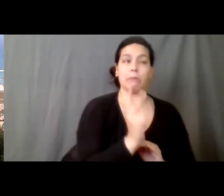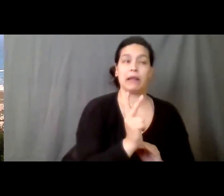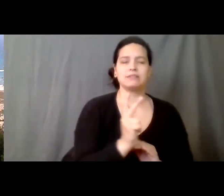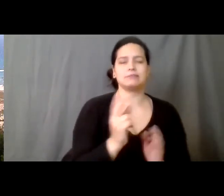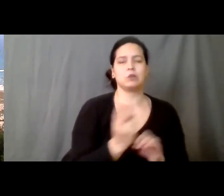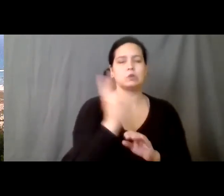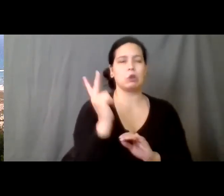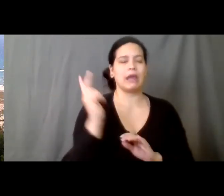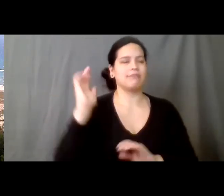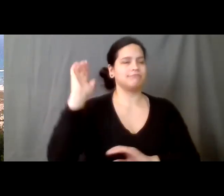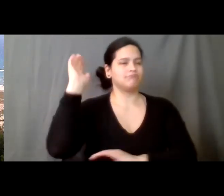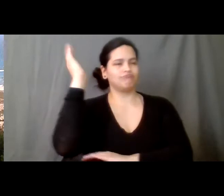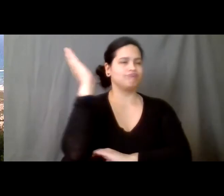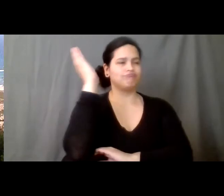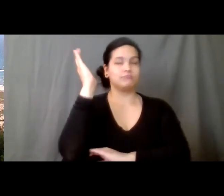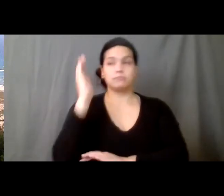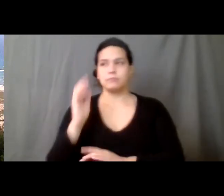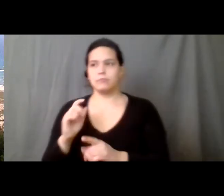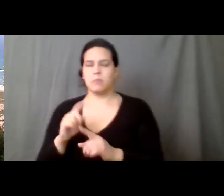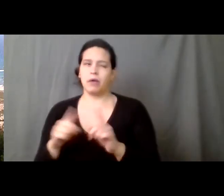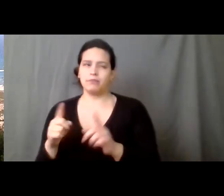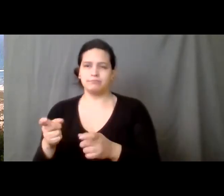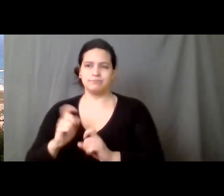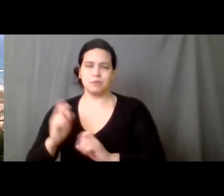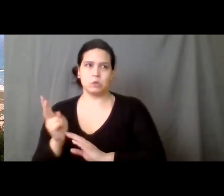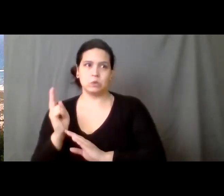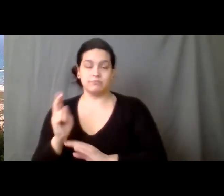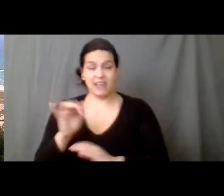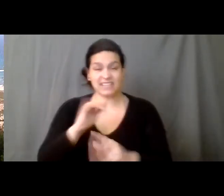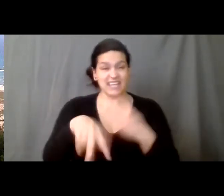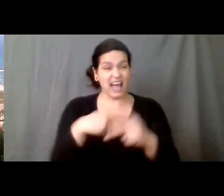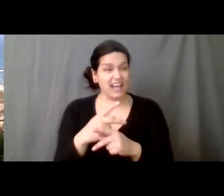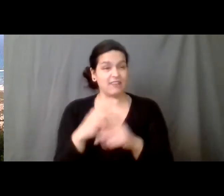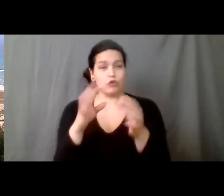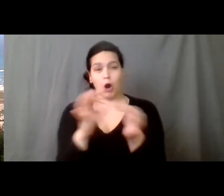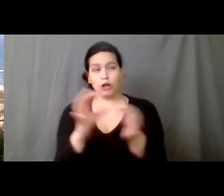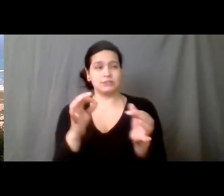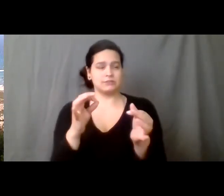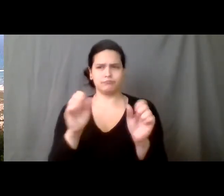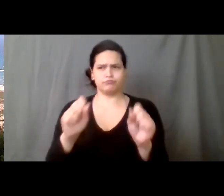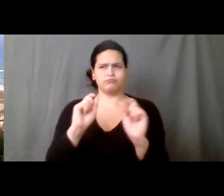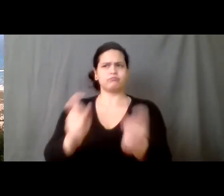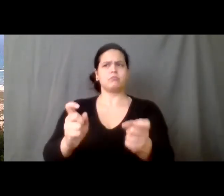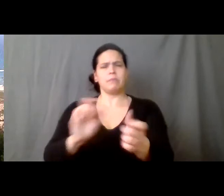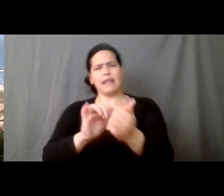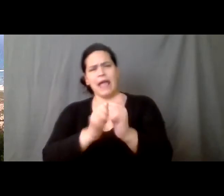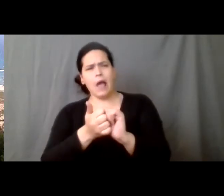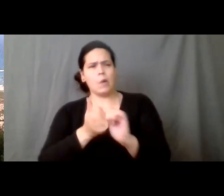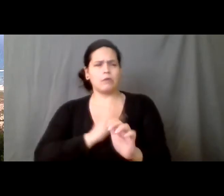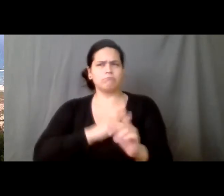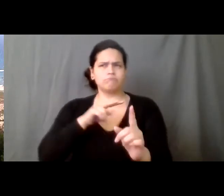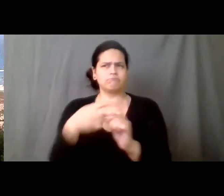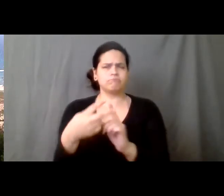was that was the kind of remarks that we were able to give about what we felt about the Paris Accord.